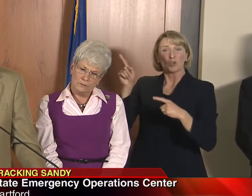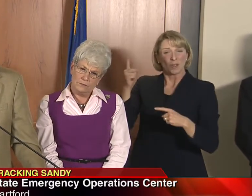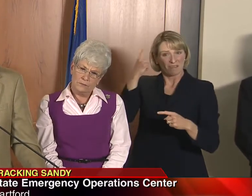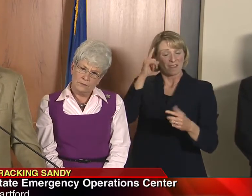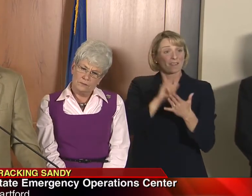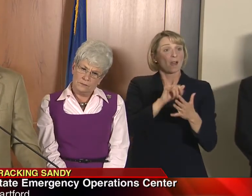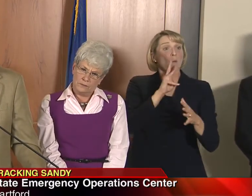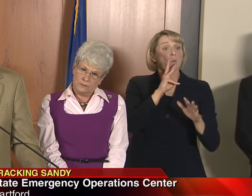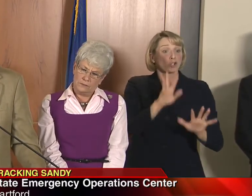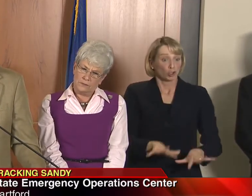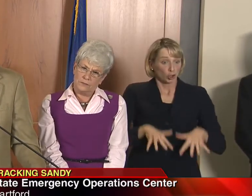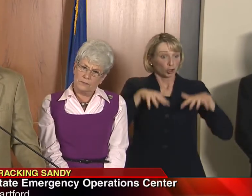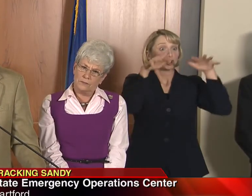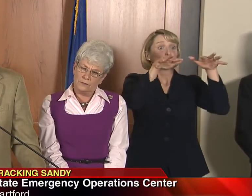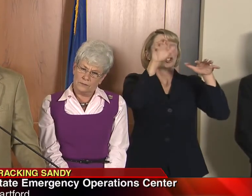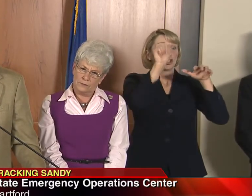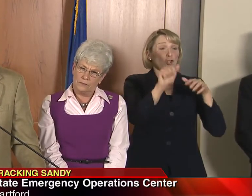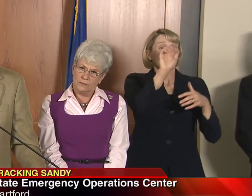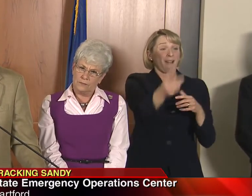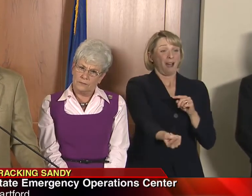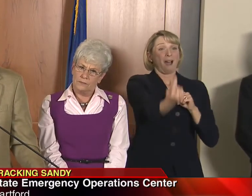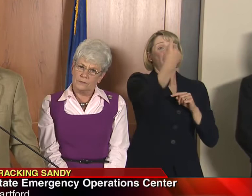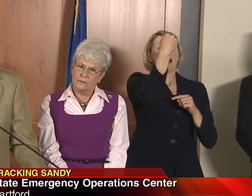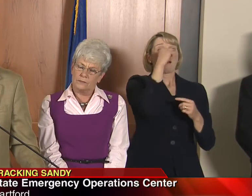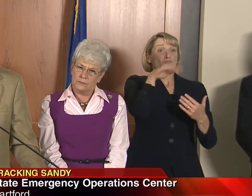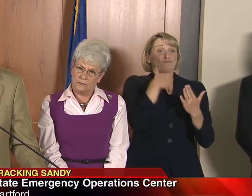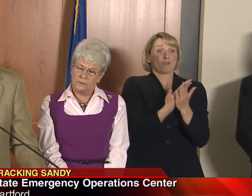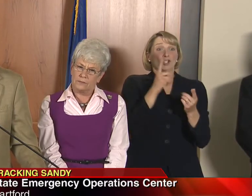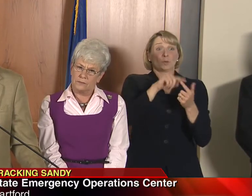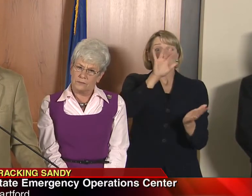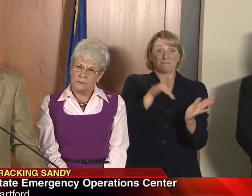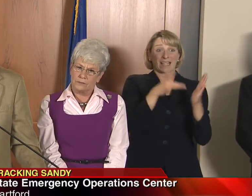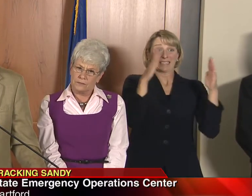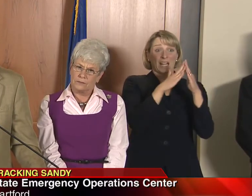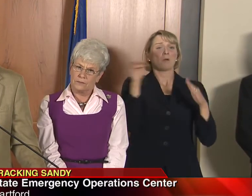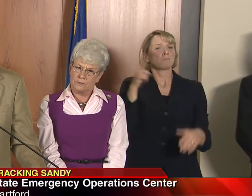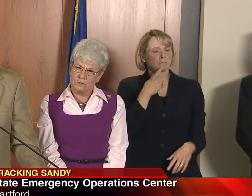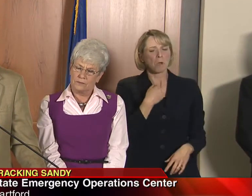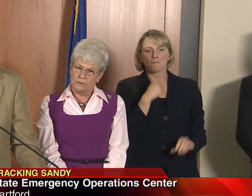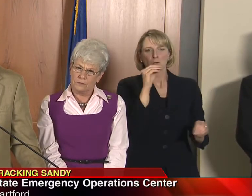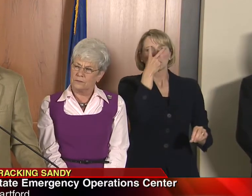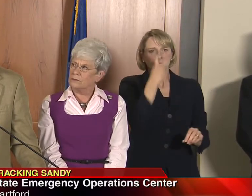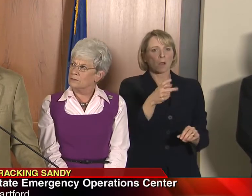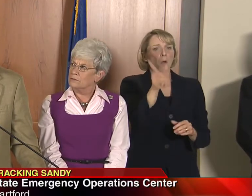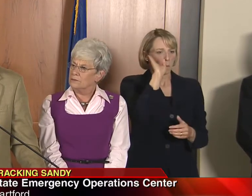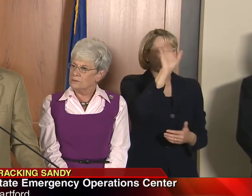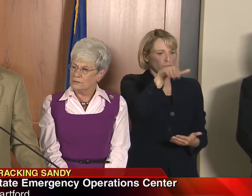Middletown? There's no doubt that the surge will come up as far as Middletown. Middletown will be